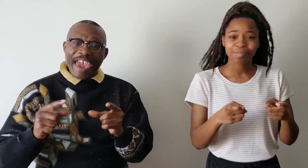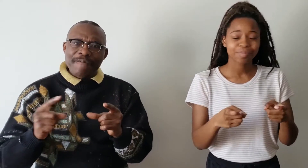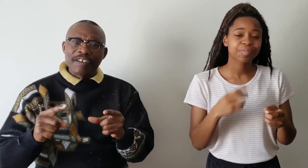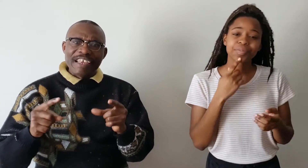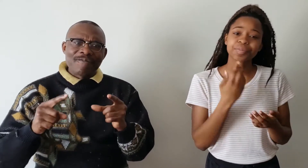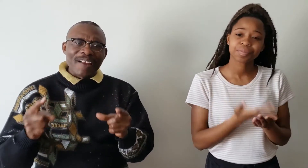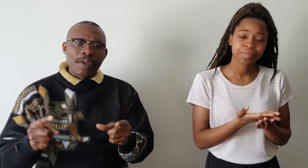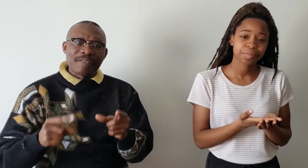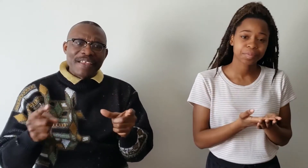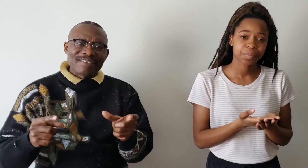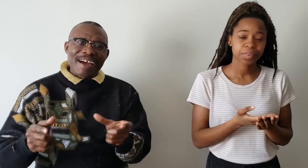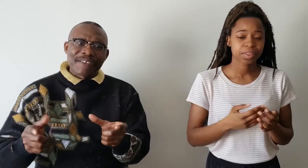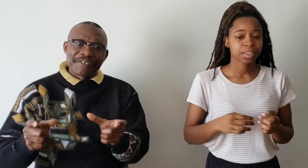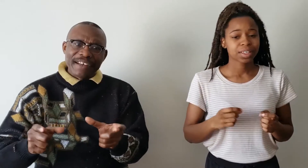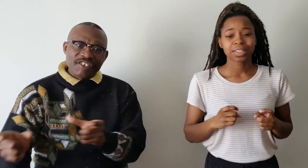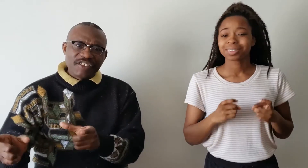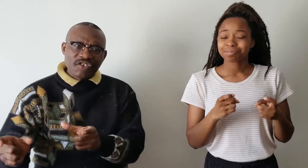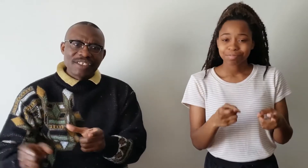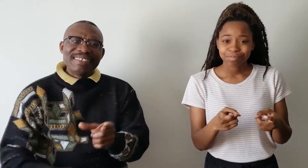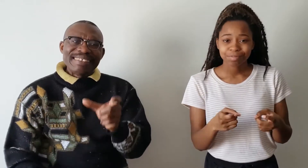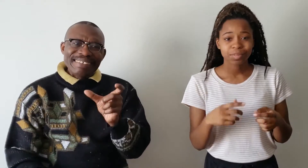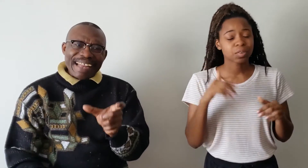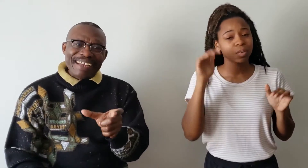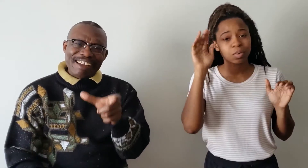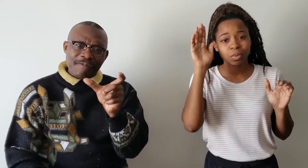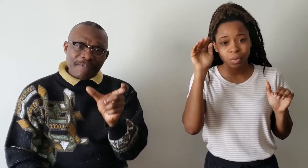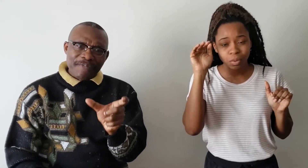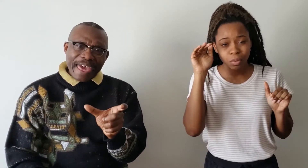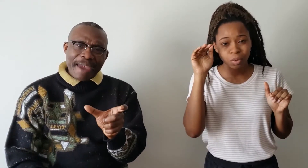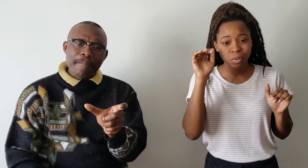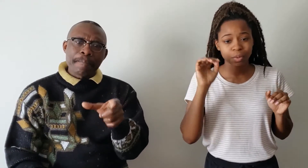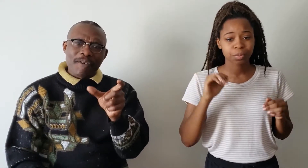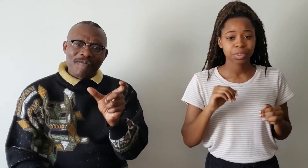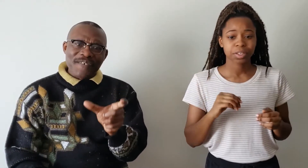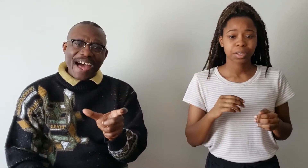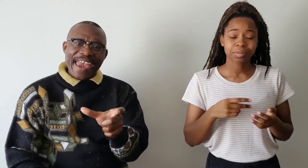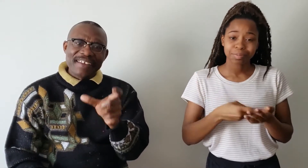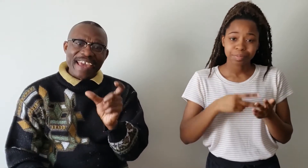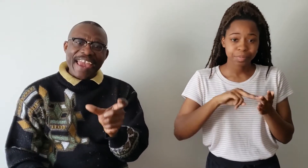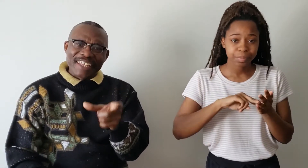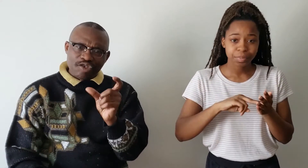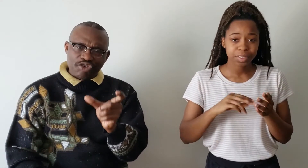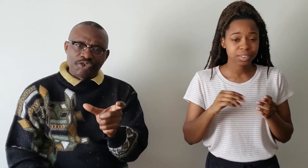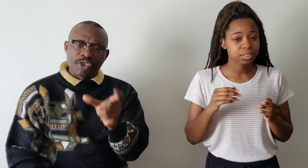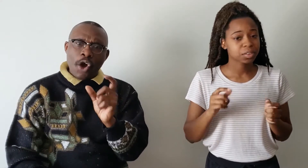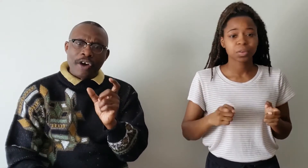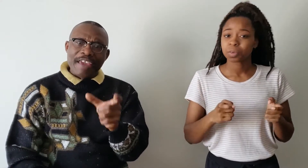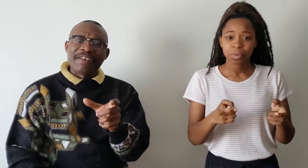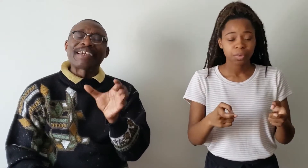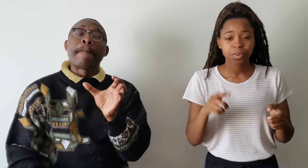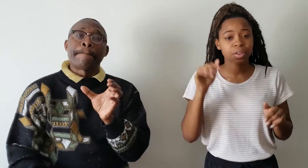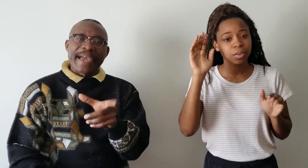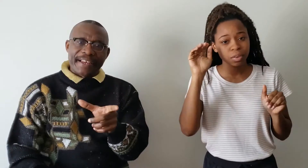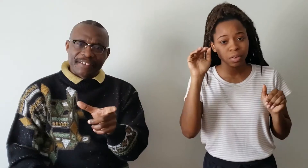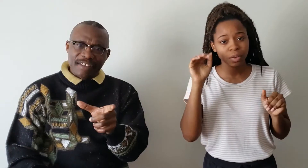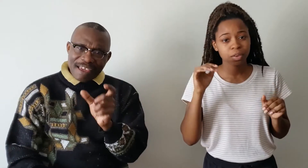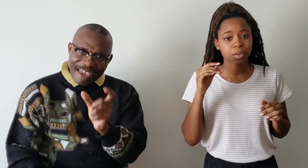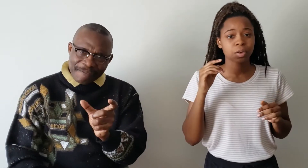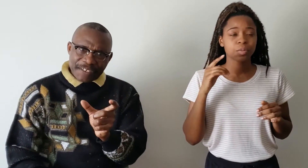carefully evaluate these other religions, none of them provide any true or even compelling